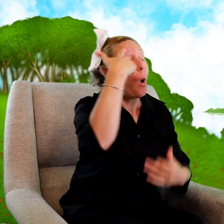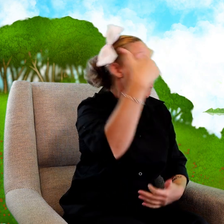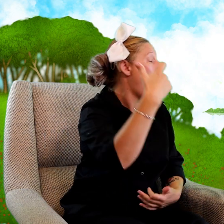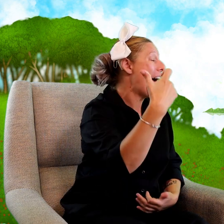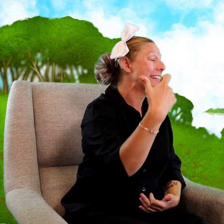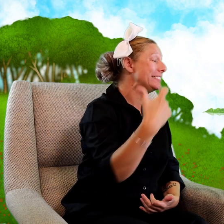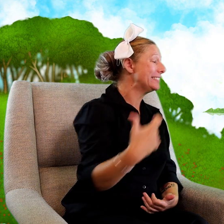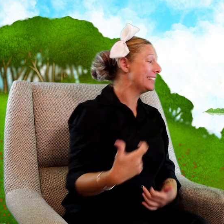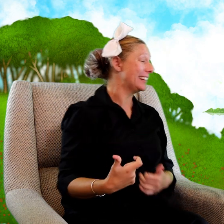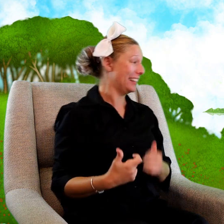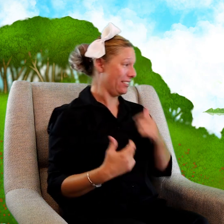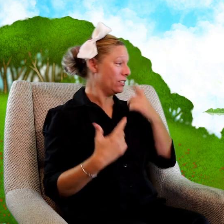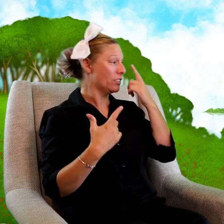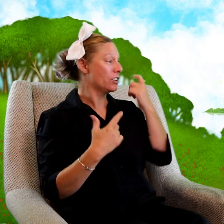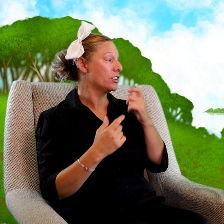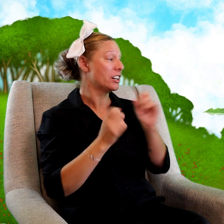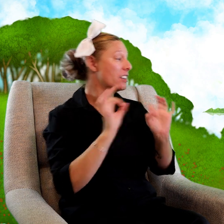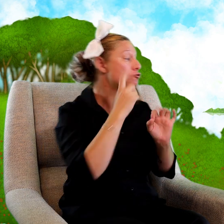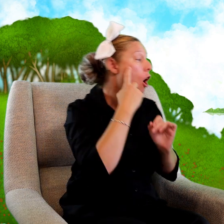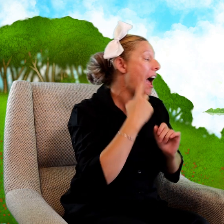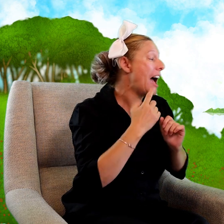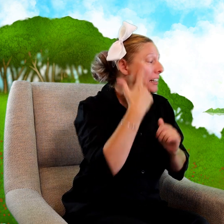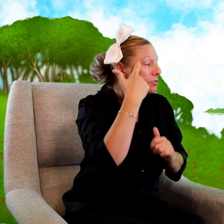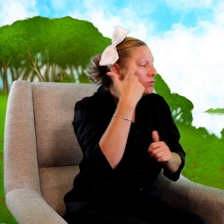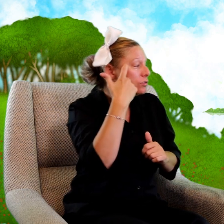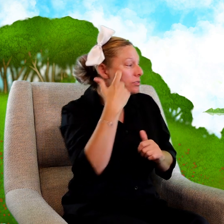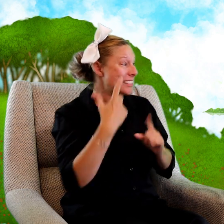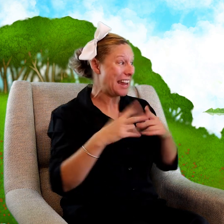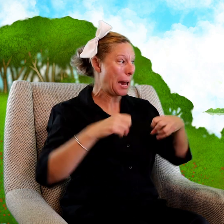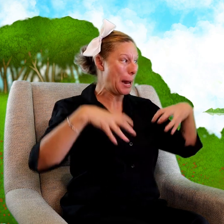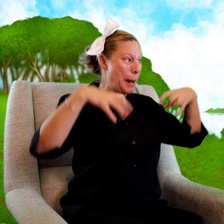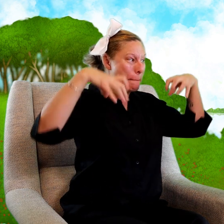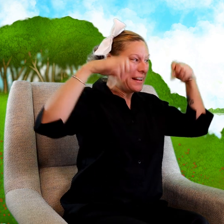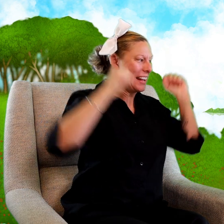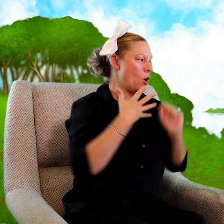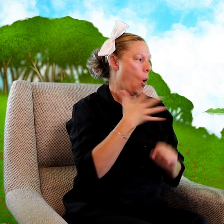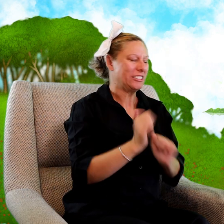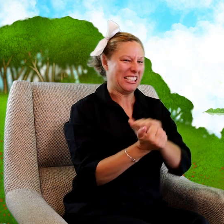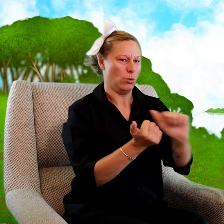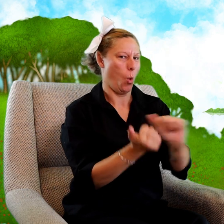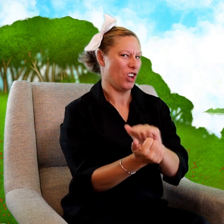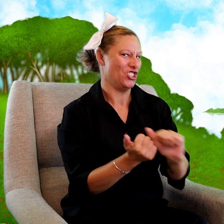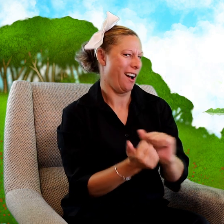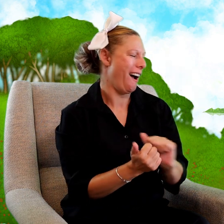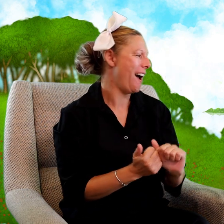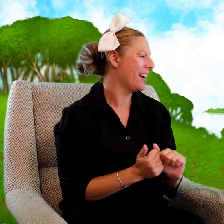I have an idea you haven't tried, suggested Mum, the steaming hot dishwasher.